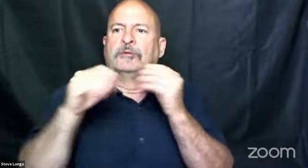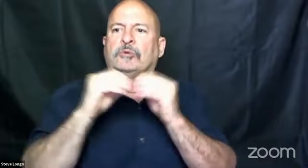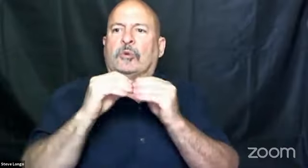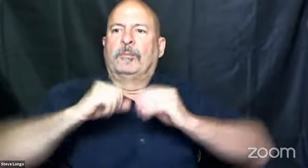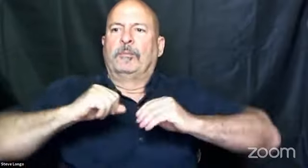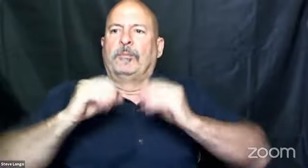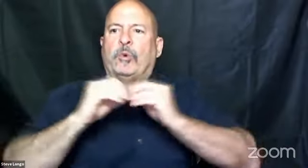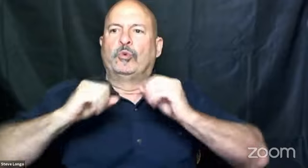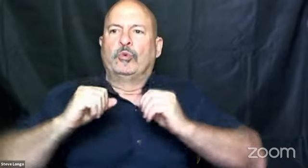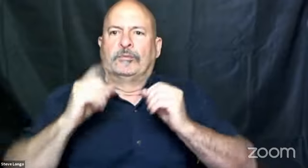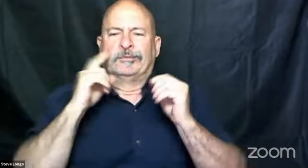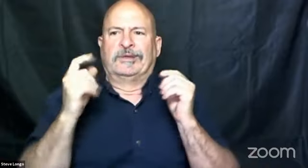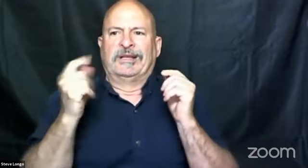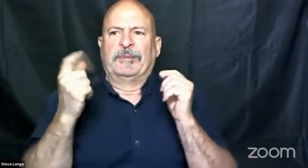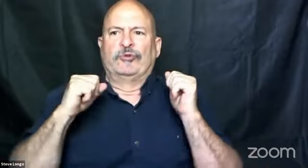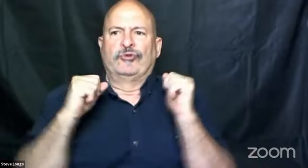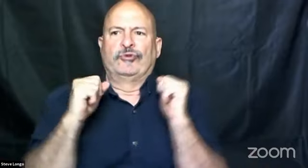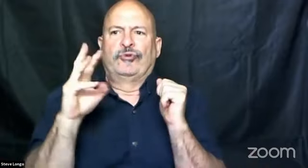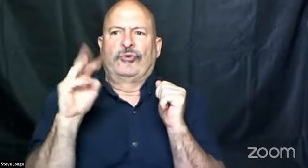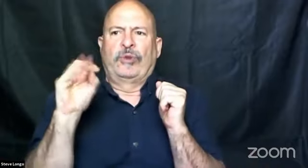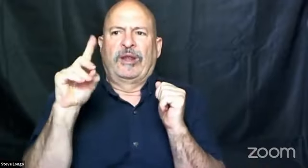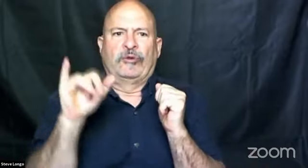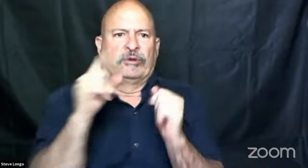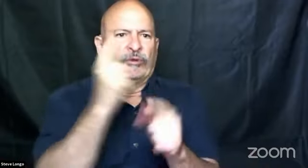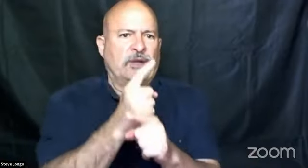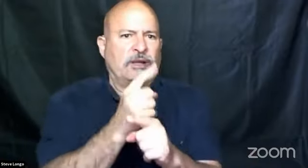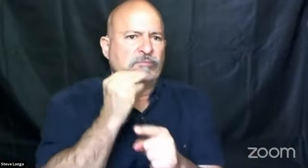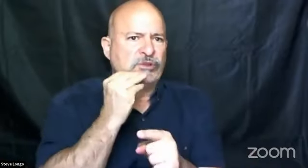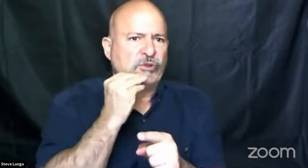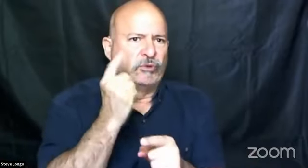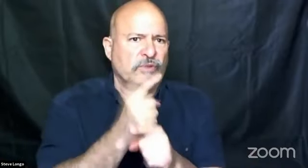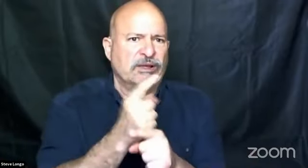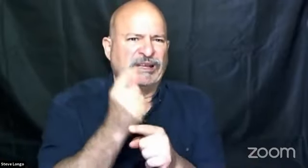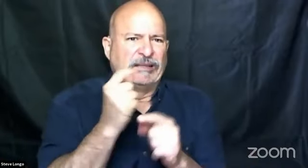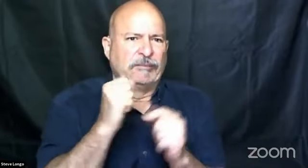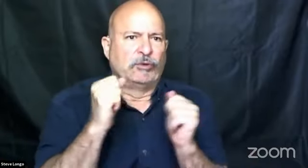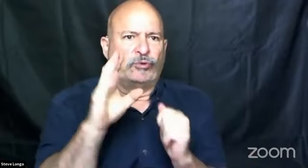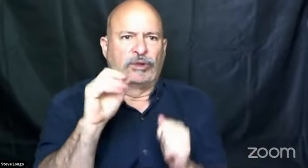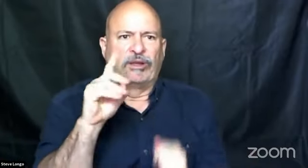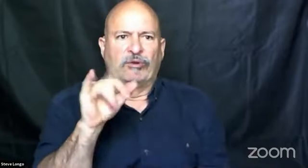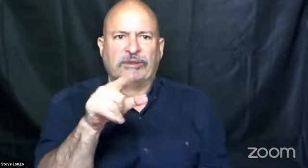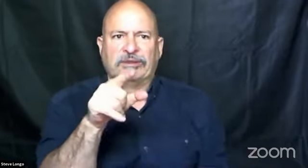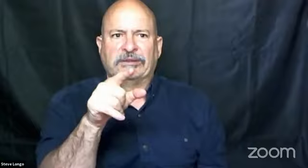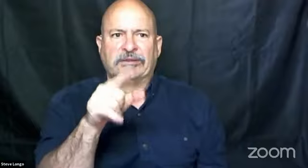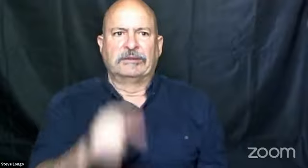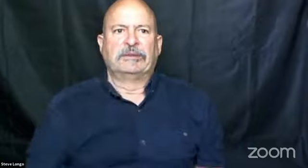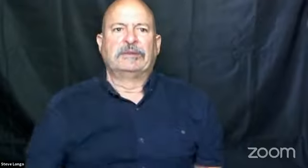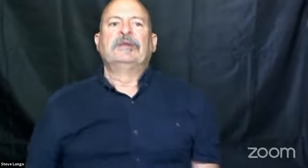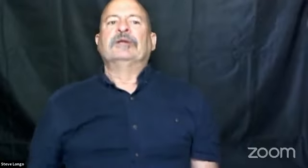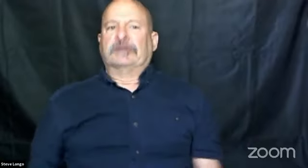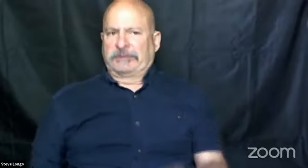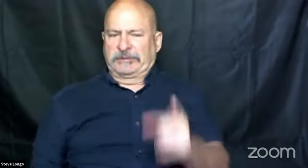Maybe that's something that we can just do outside of a booth, just to have a little bit more elbow room, just in case next year does have a bigger turnout.